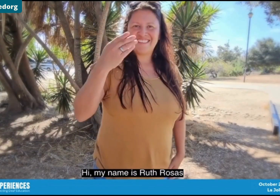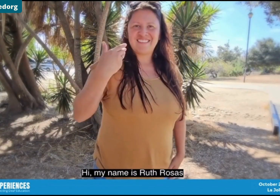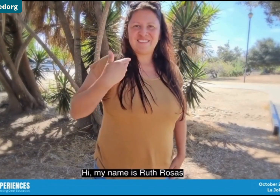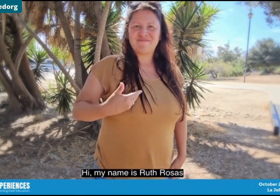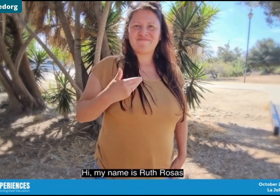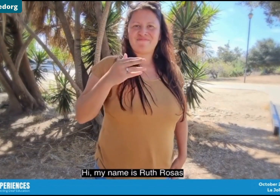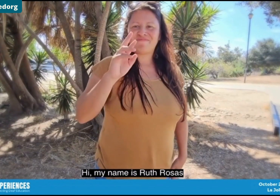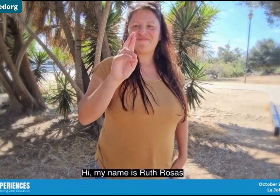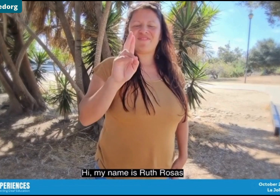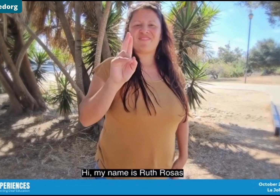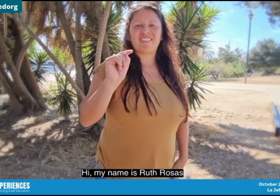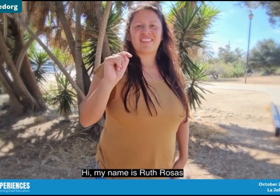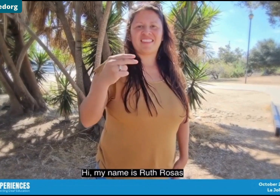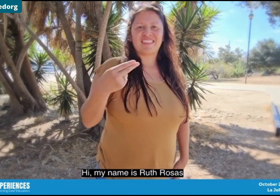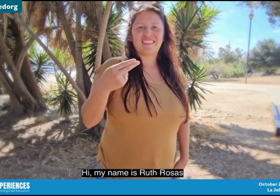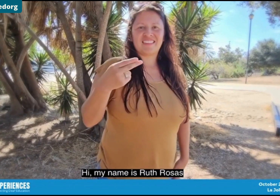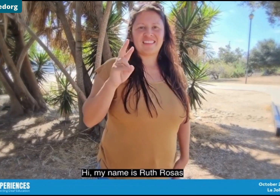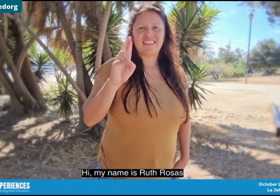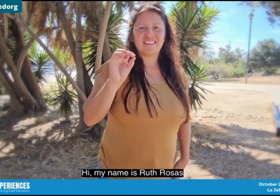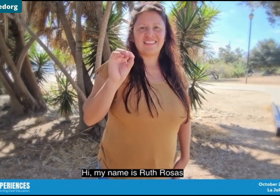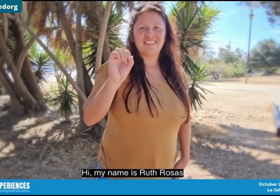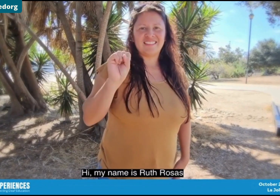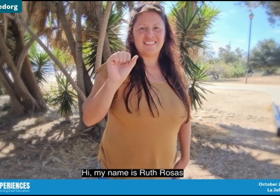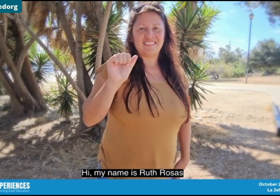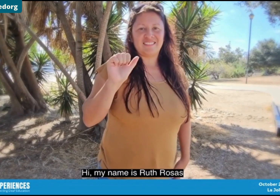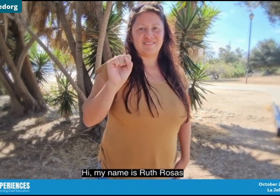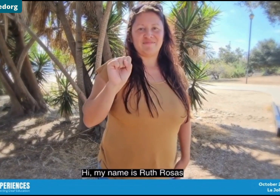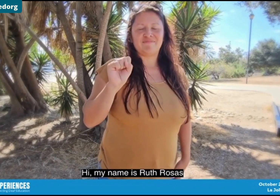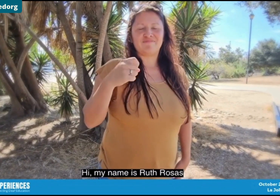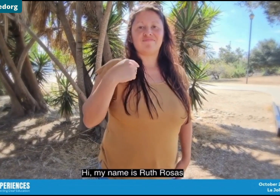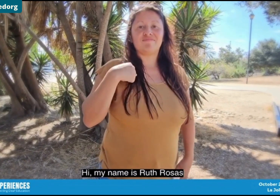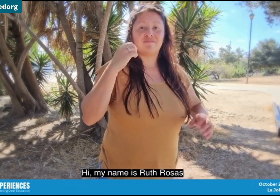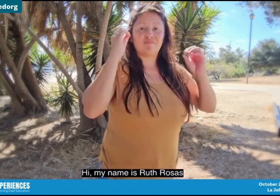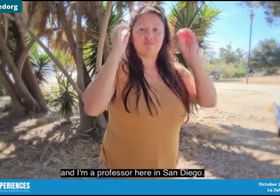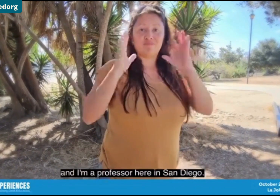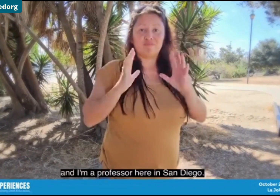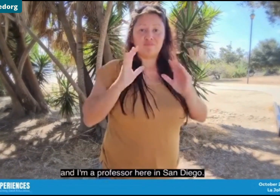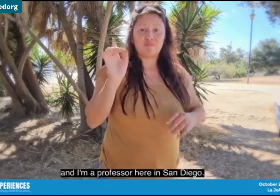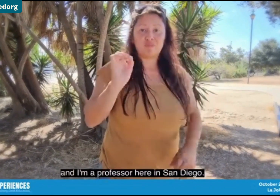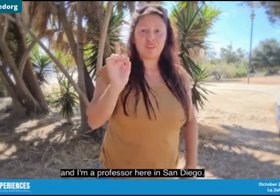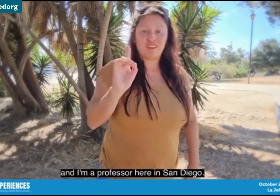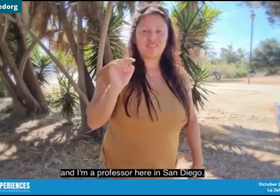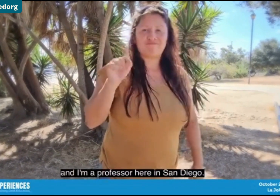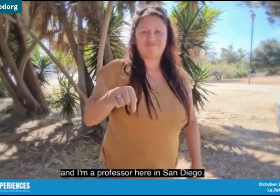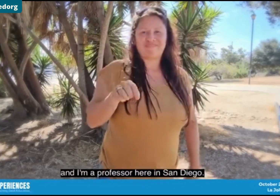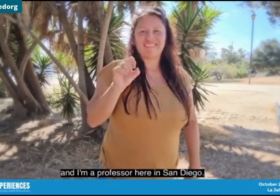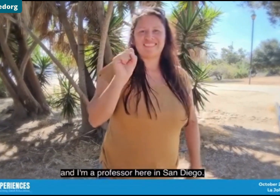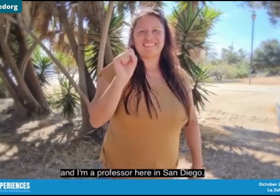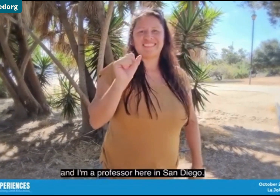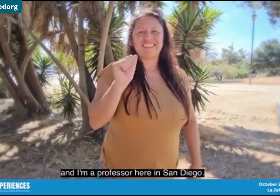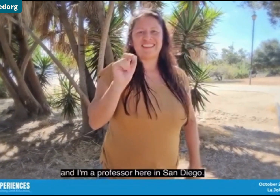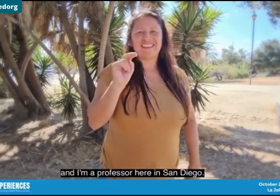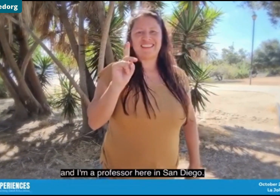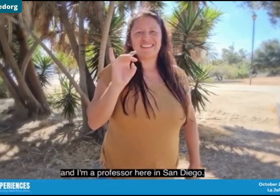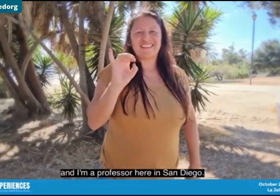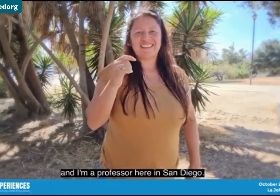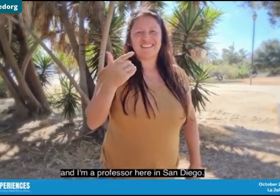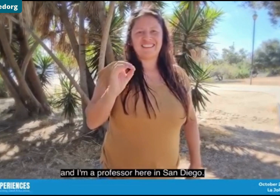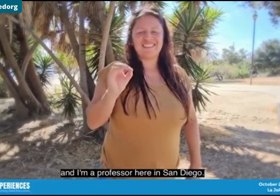Hi, my name is Ruth Rosas and I'm a professor here in San Diego.